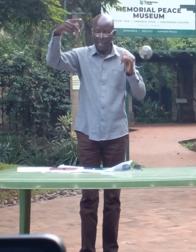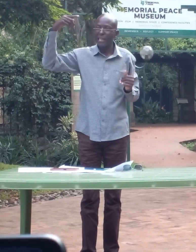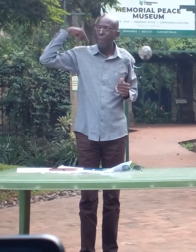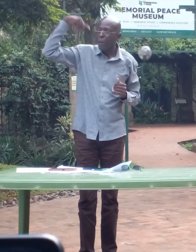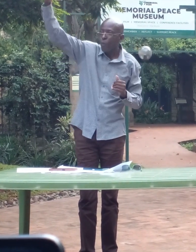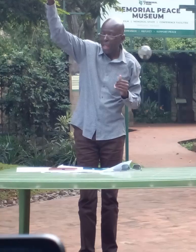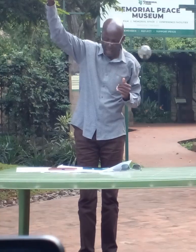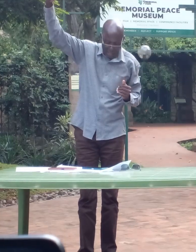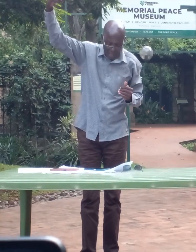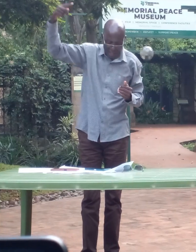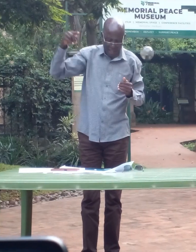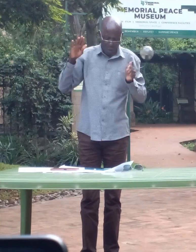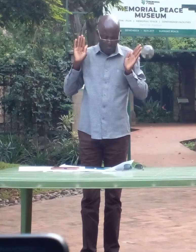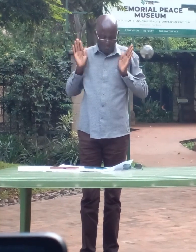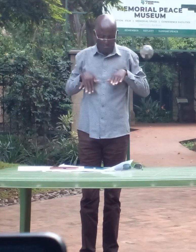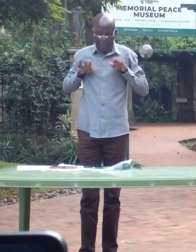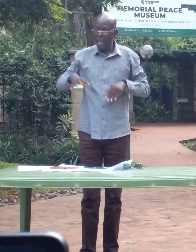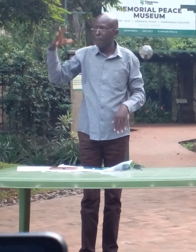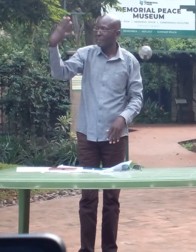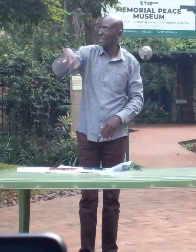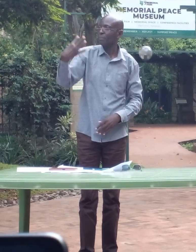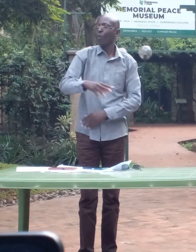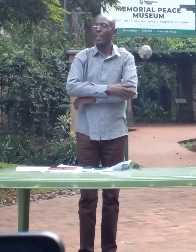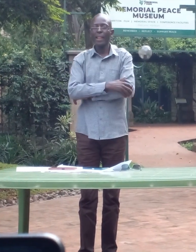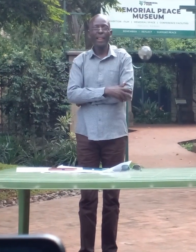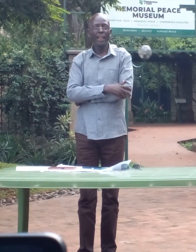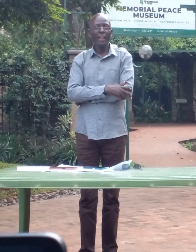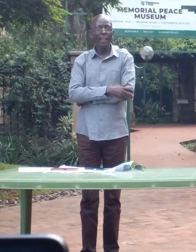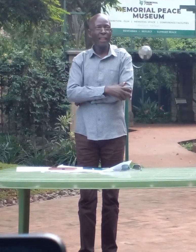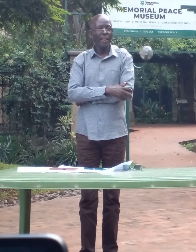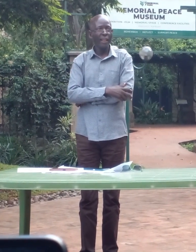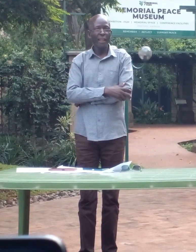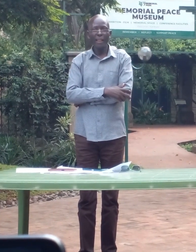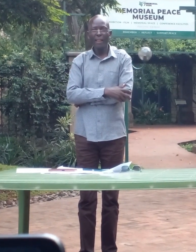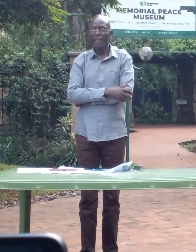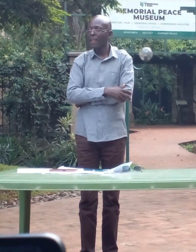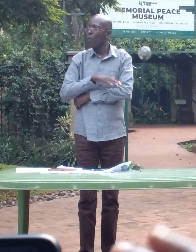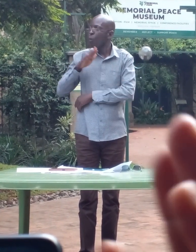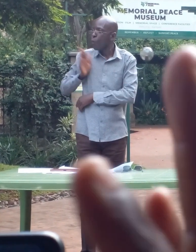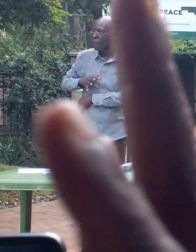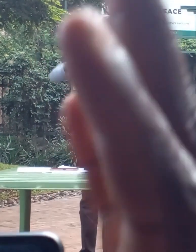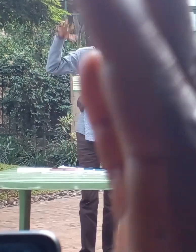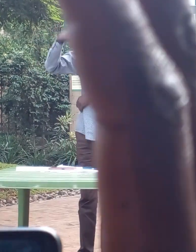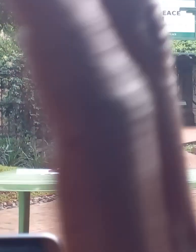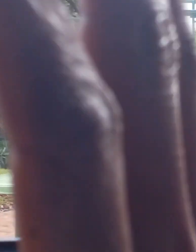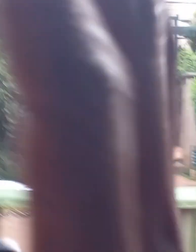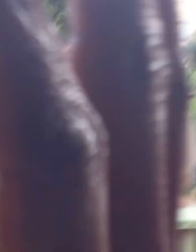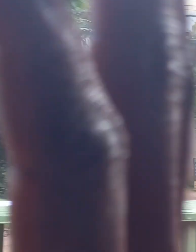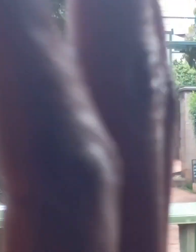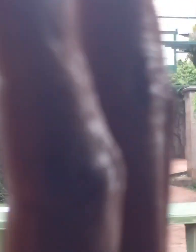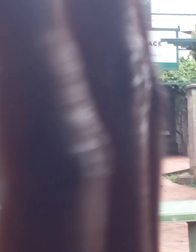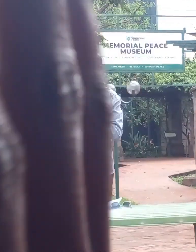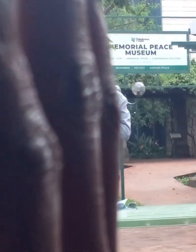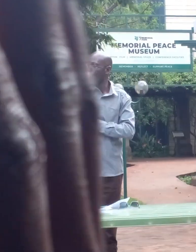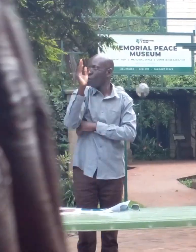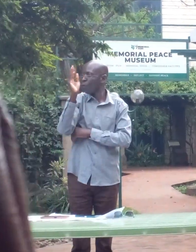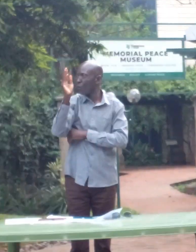first team is women's basketball. Women's basketball will be participating in the Olympics.